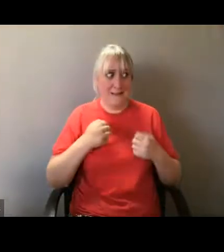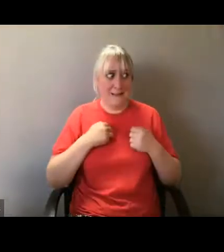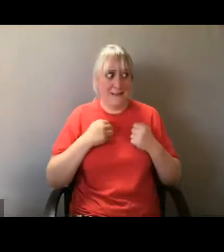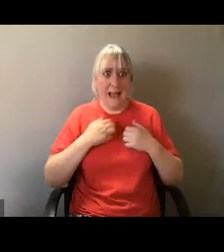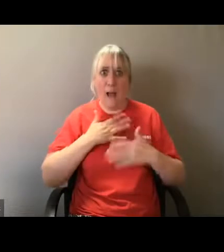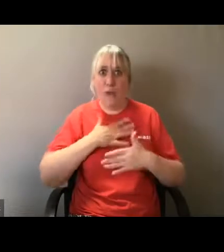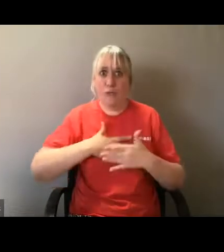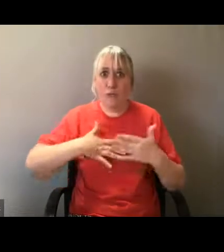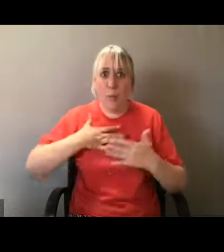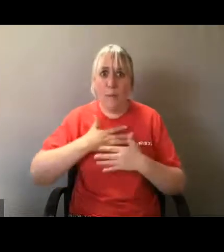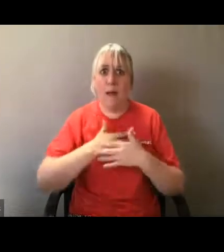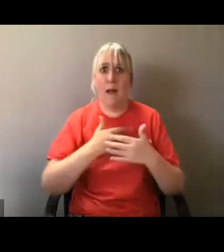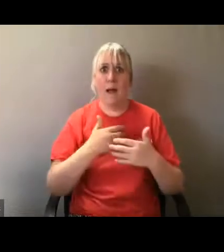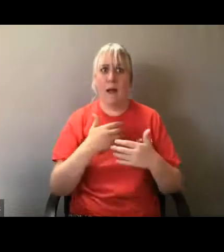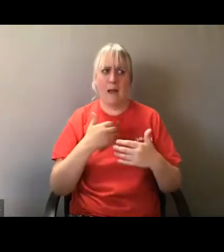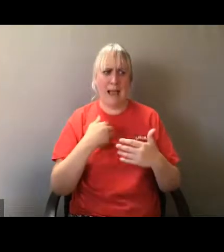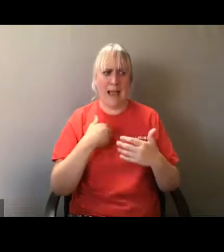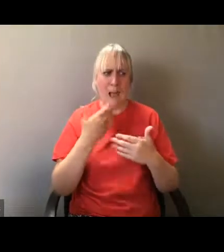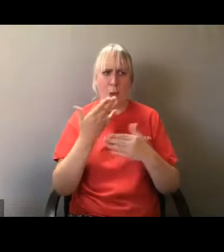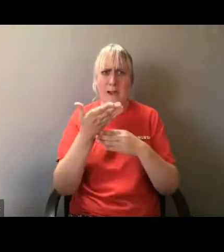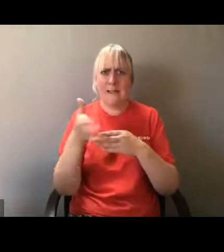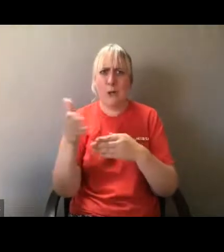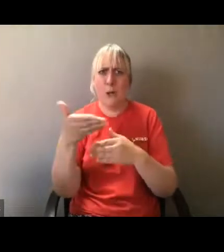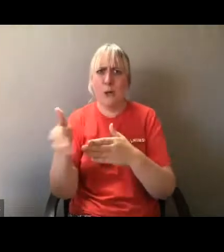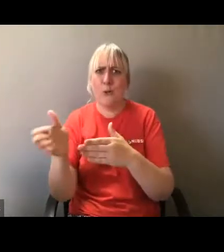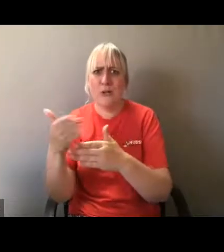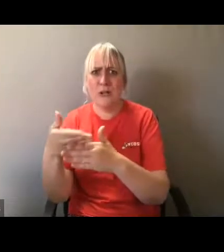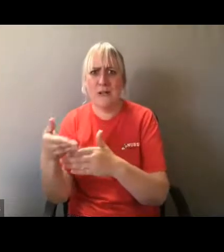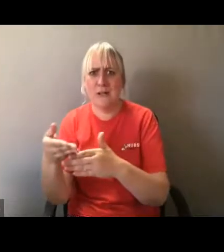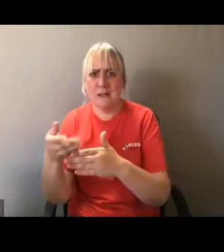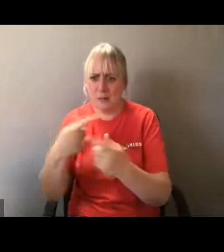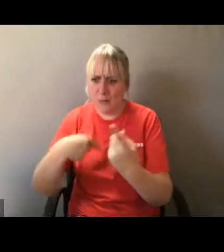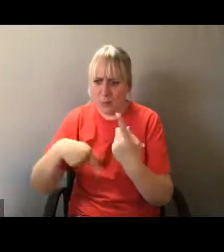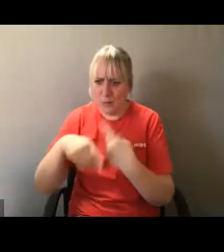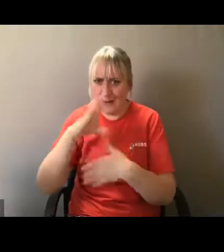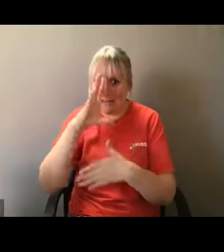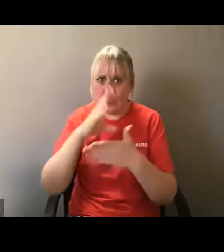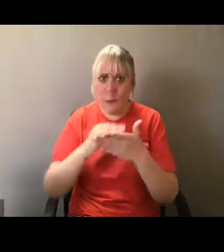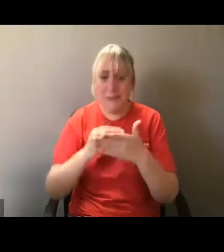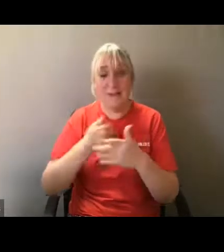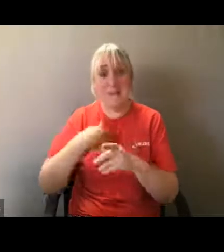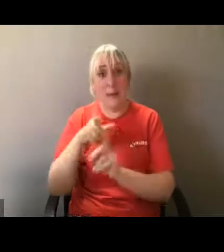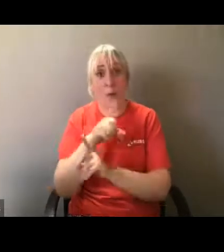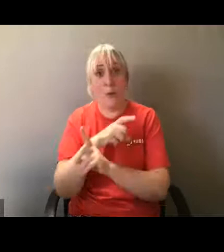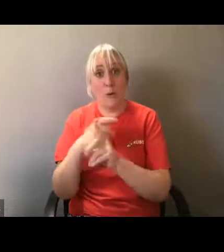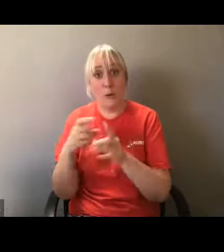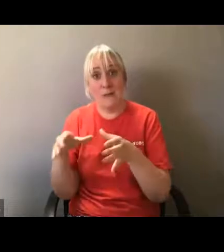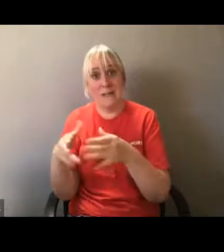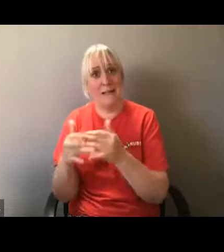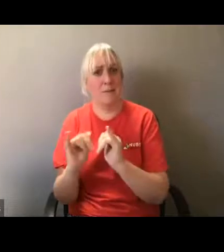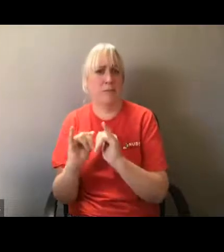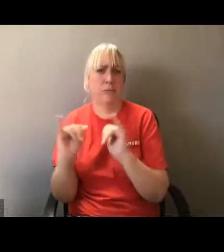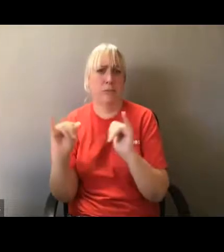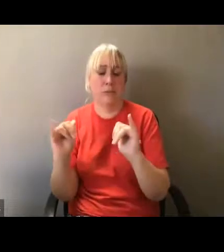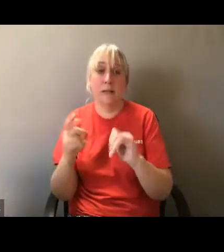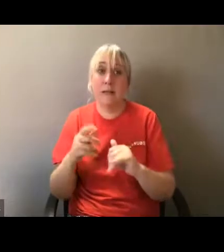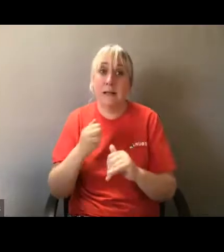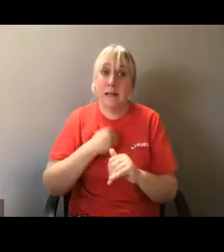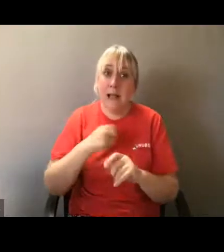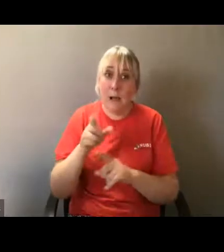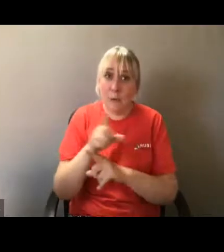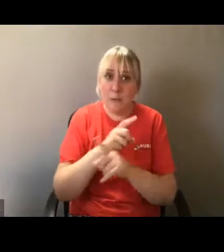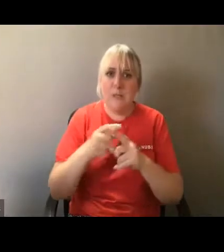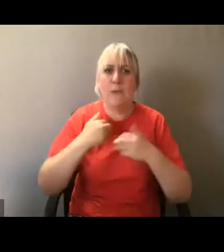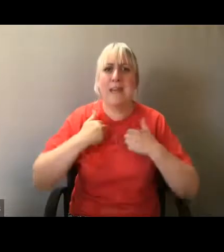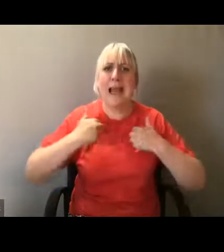the exclusion and the neglect we experience as a community. Now, potentially, the community of people with energy